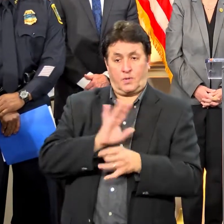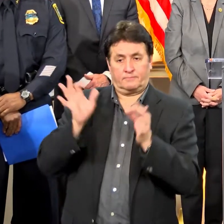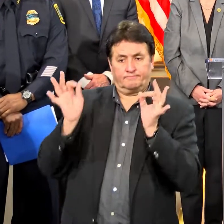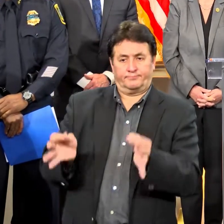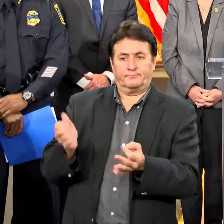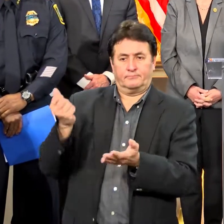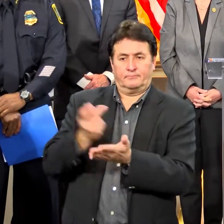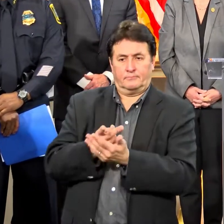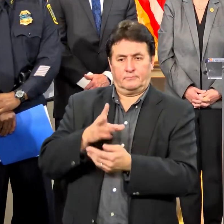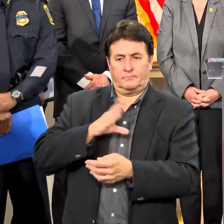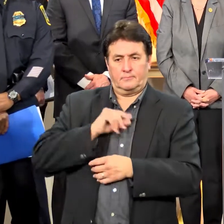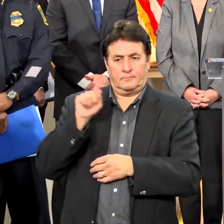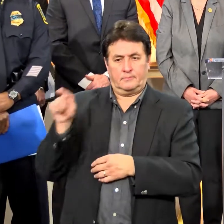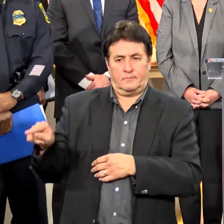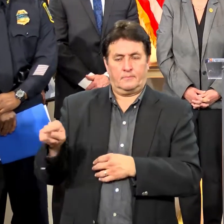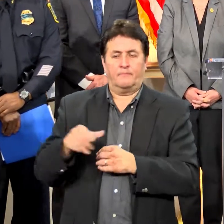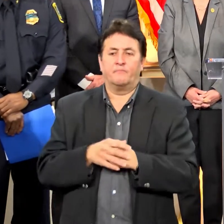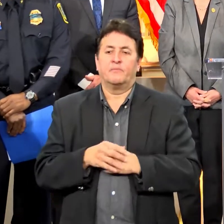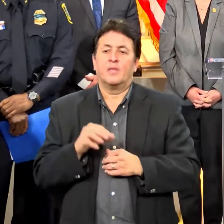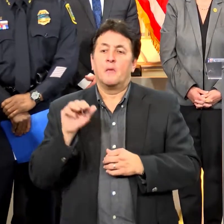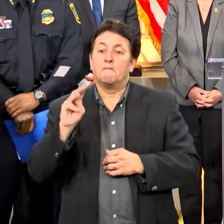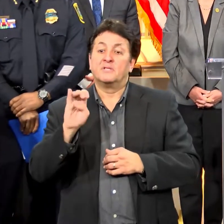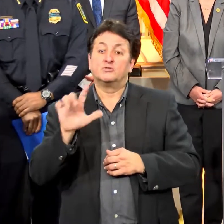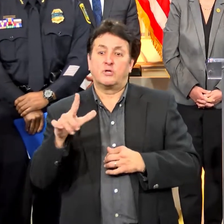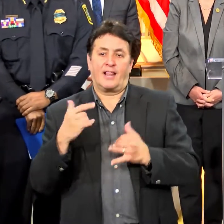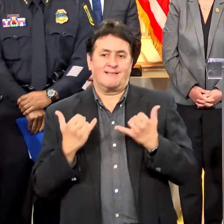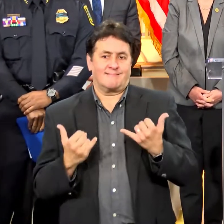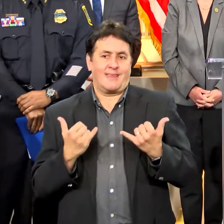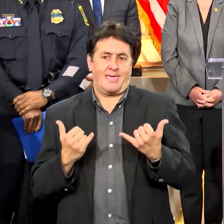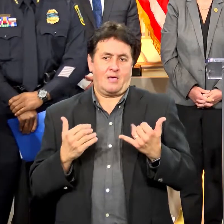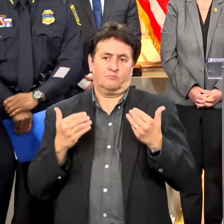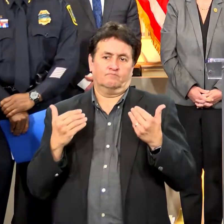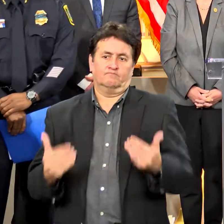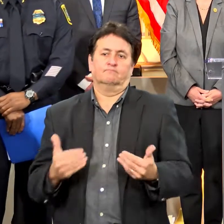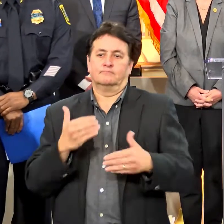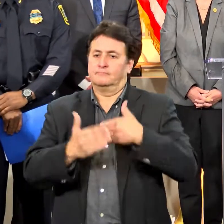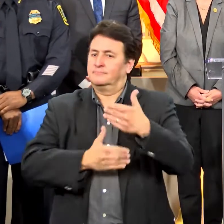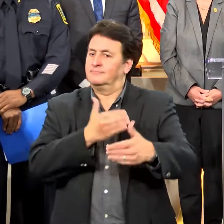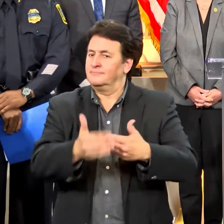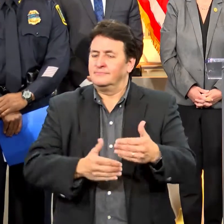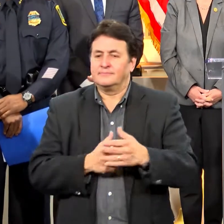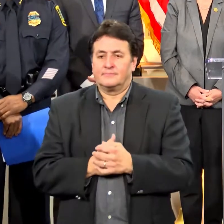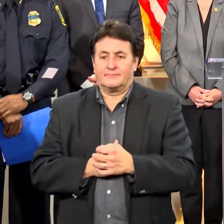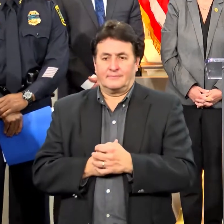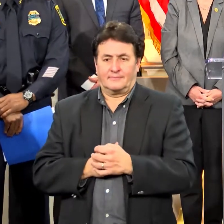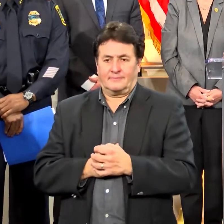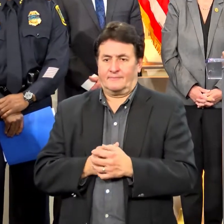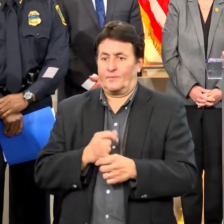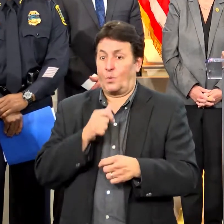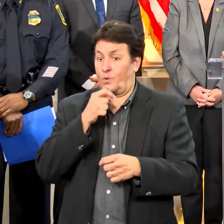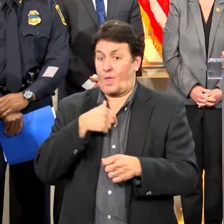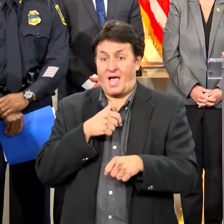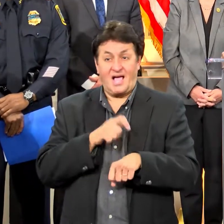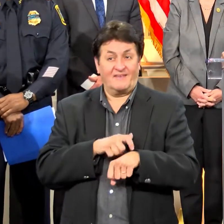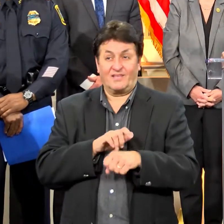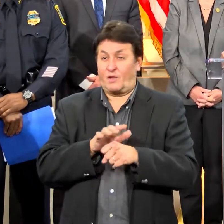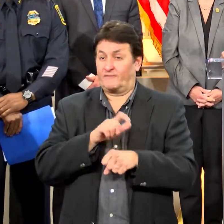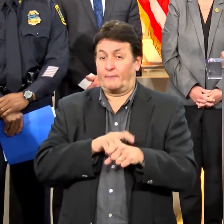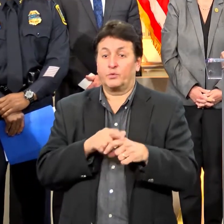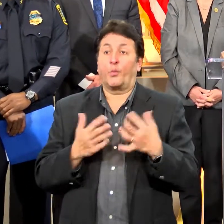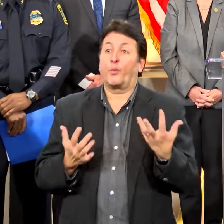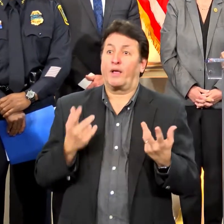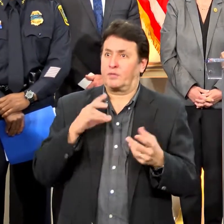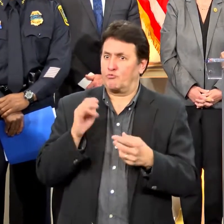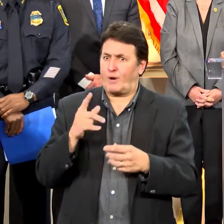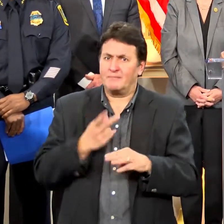now to putting this on the books. Time is not our friend. With regards to crisis